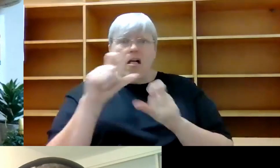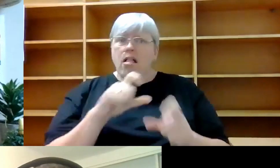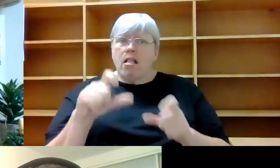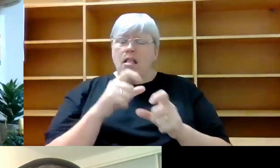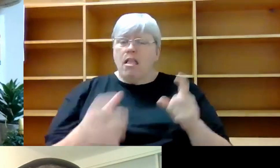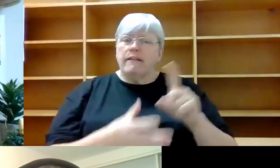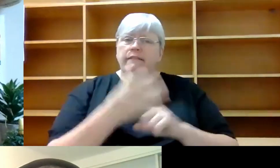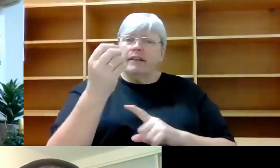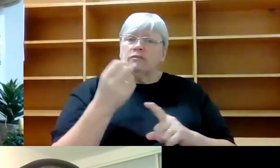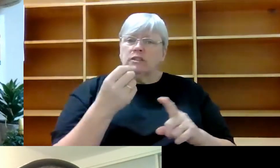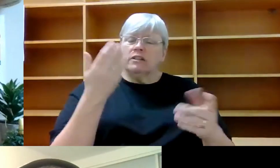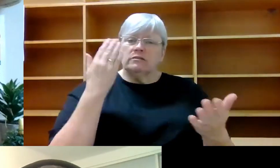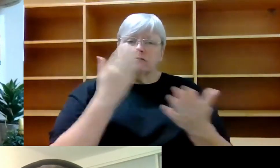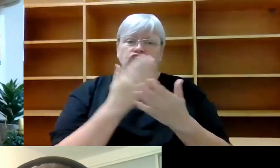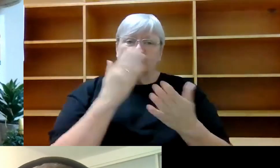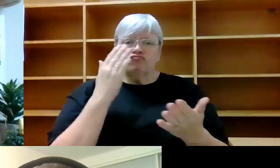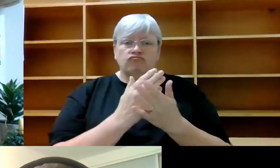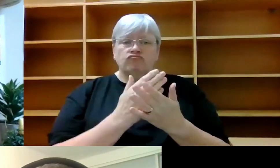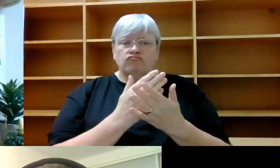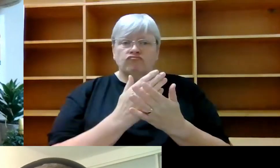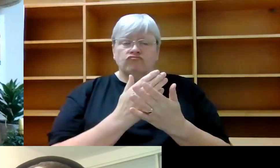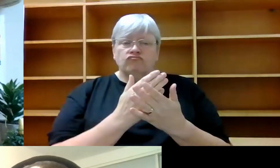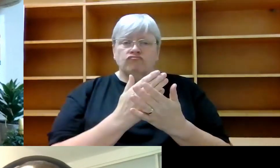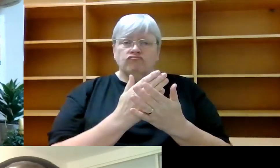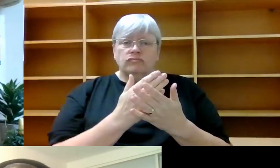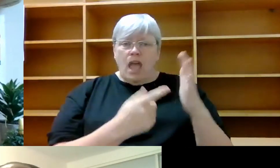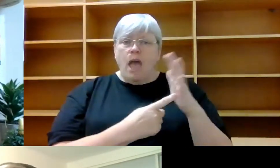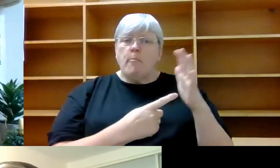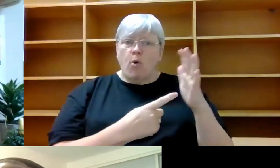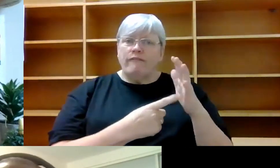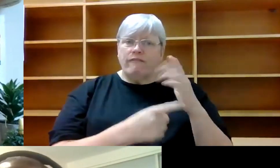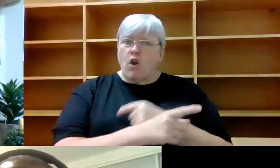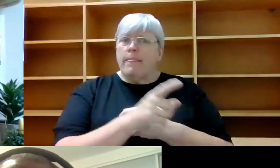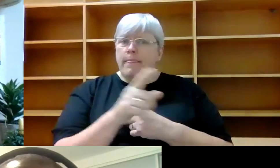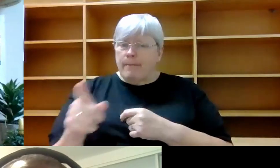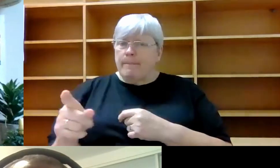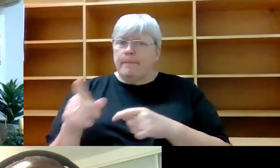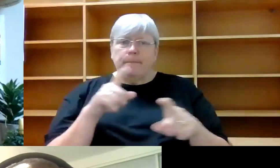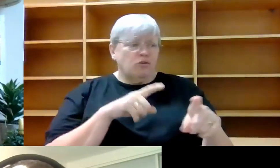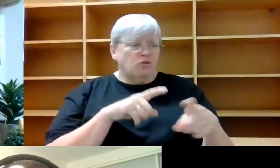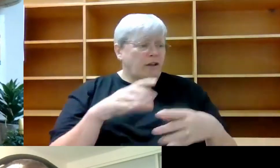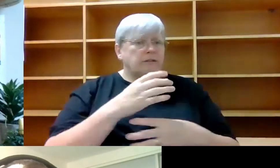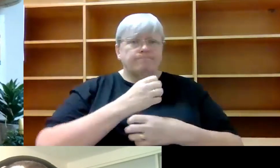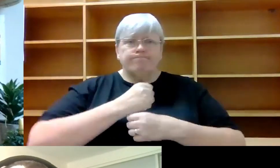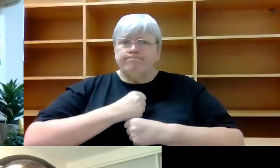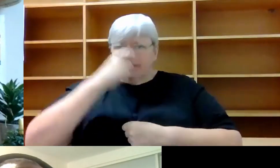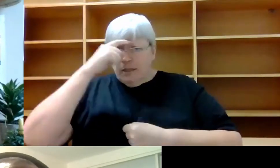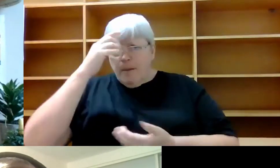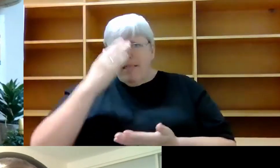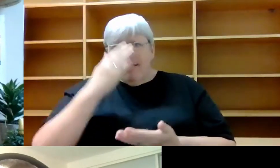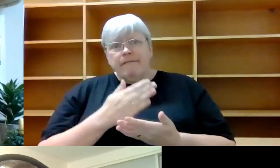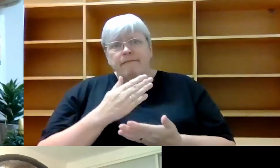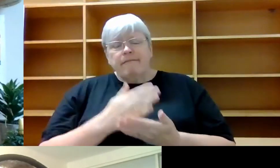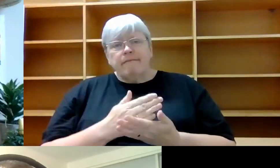very, very important for them that they tried to hold on to their belief system. And, you know, it